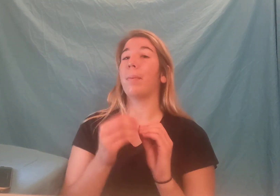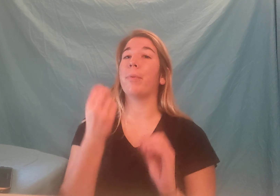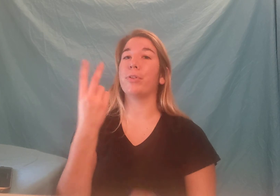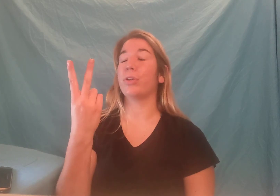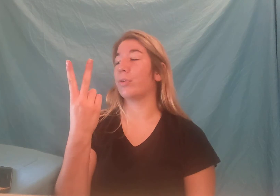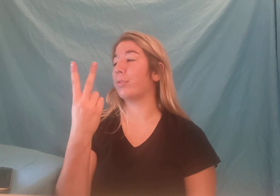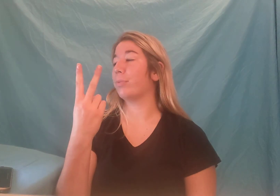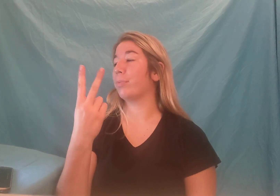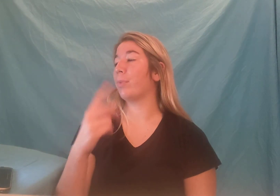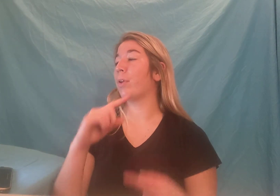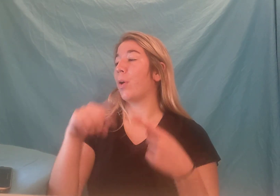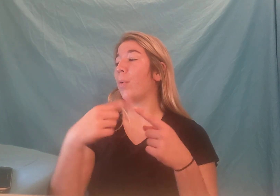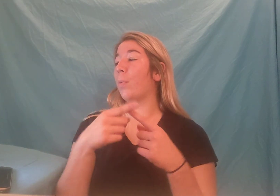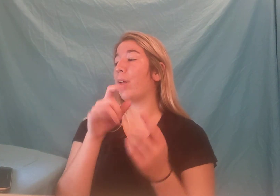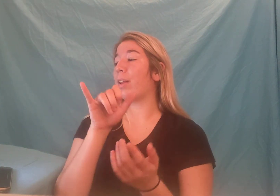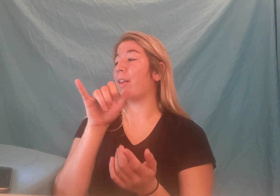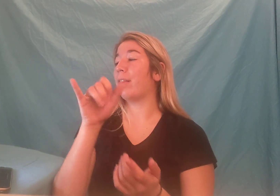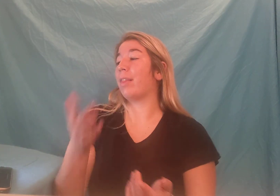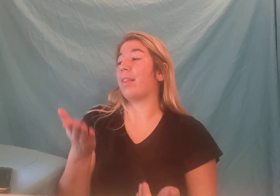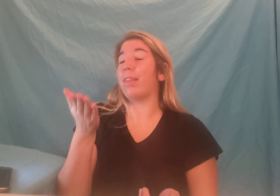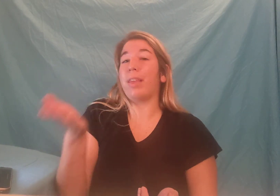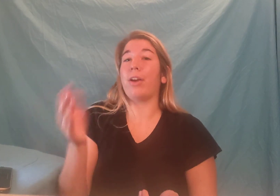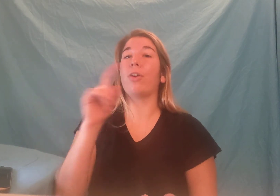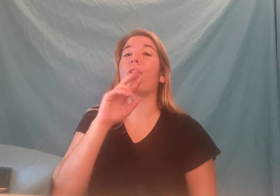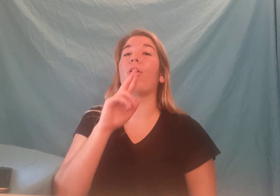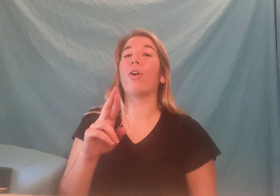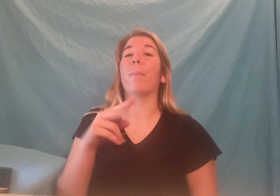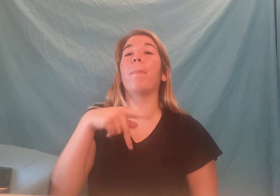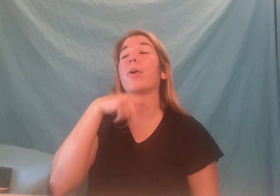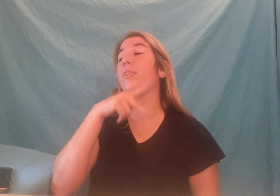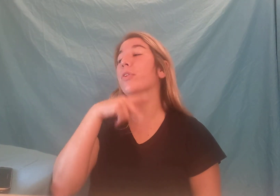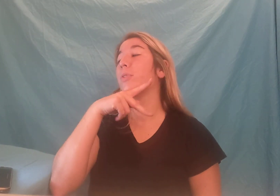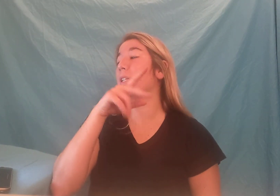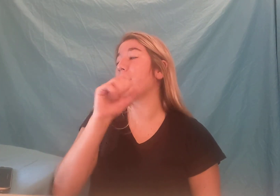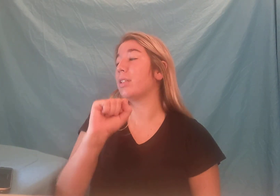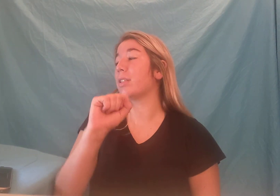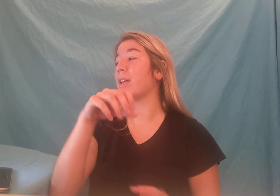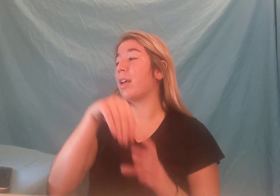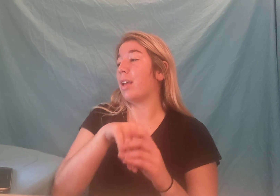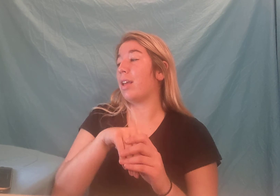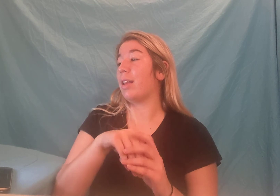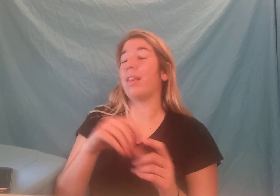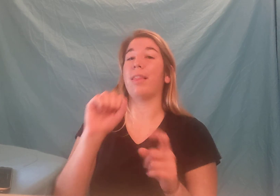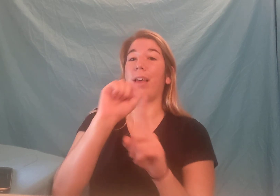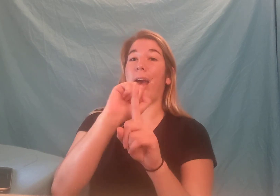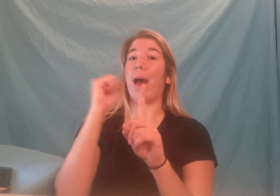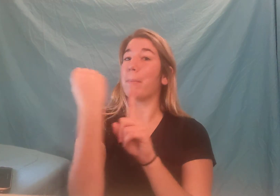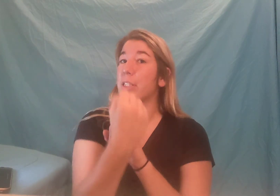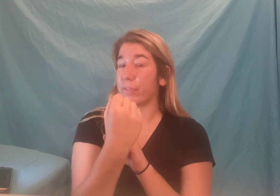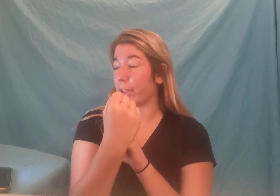Number 2, when there are pollutants in the atmosphere,